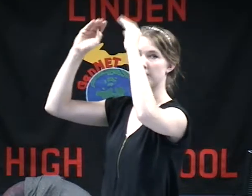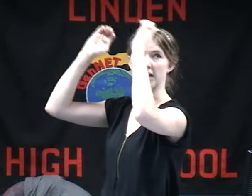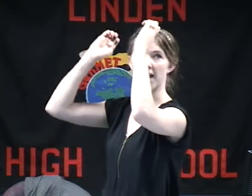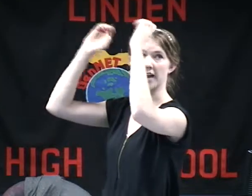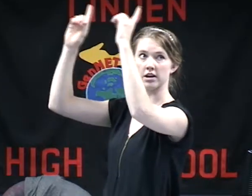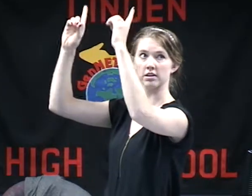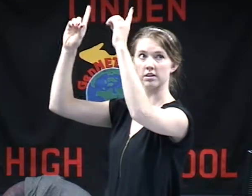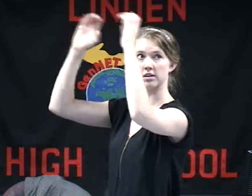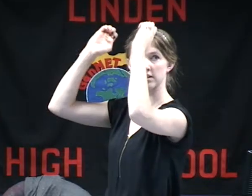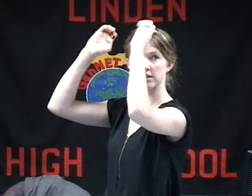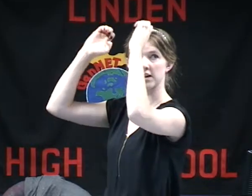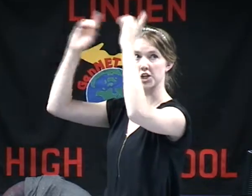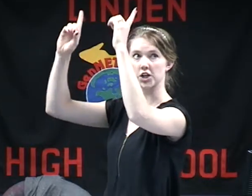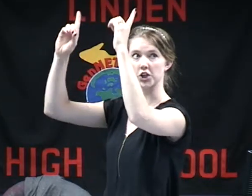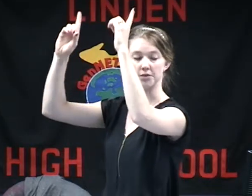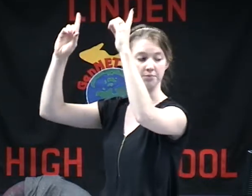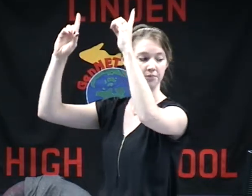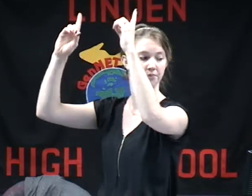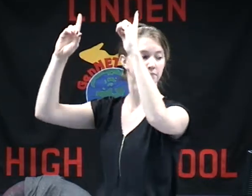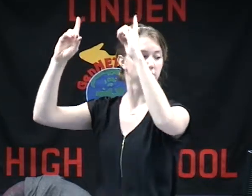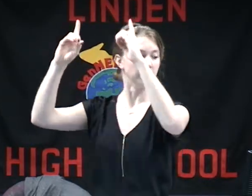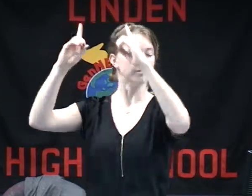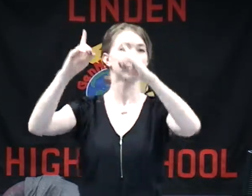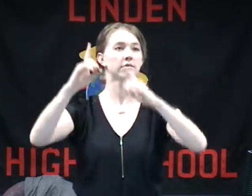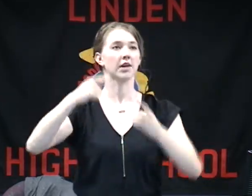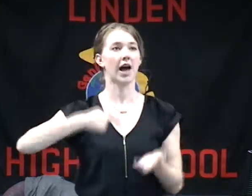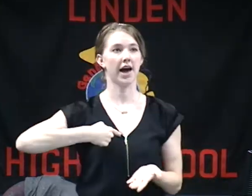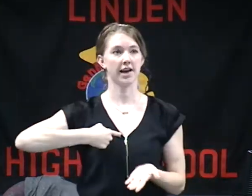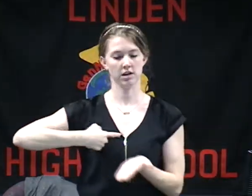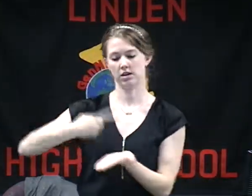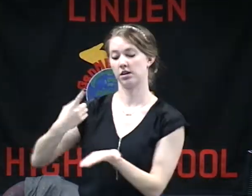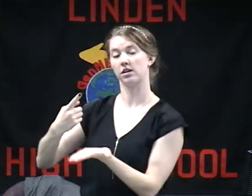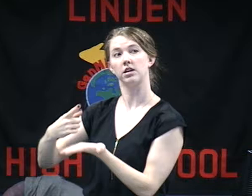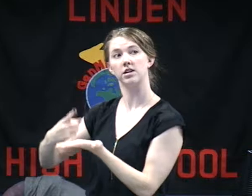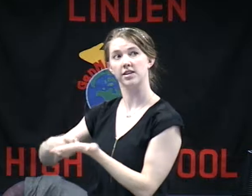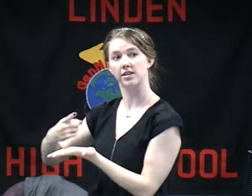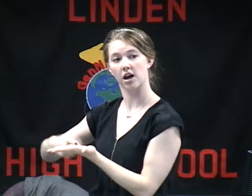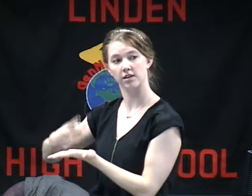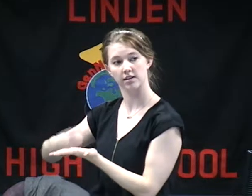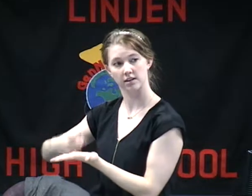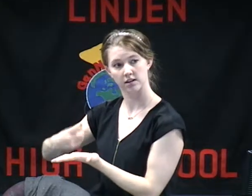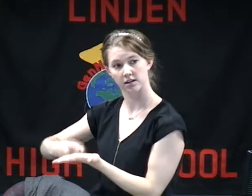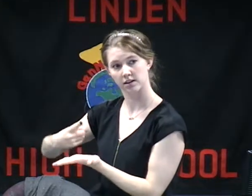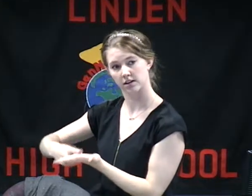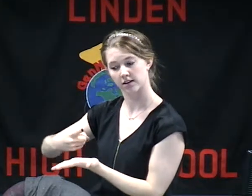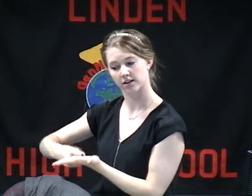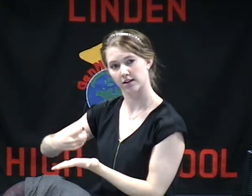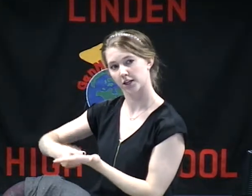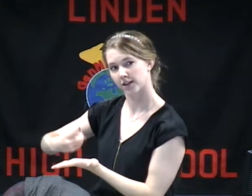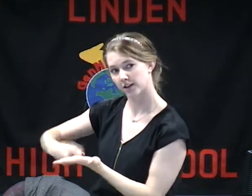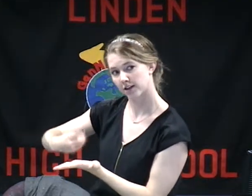for ed. Education. I discuss.